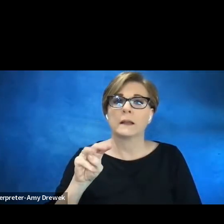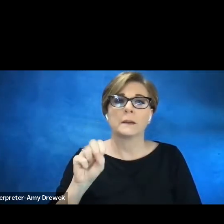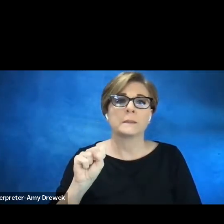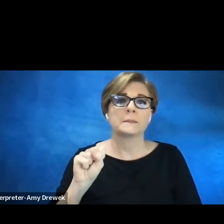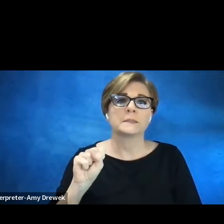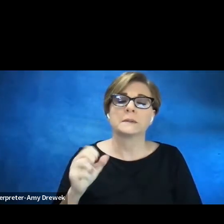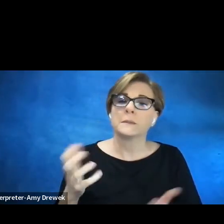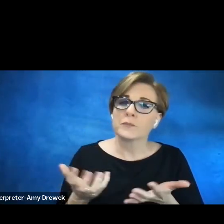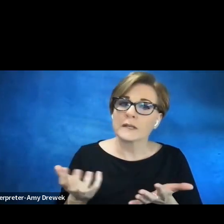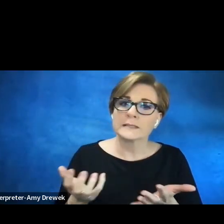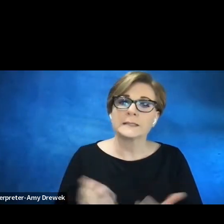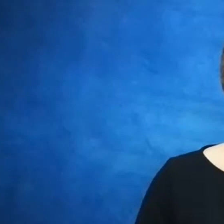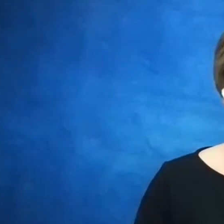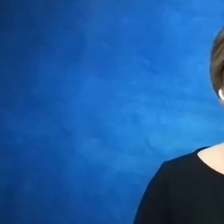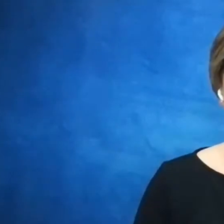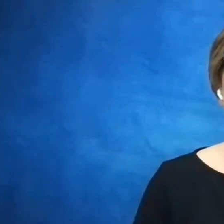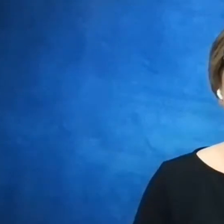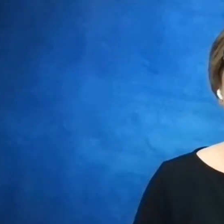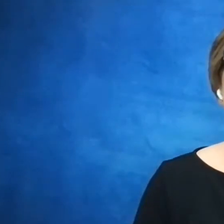Present.